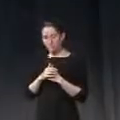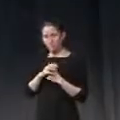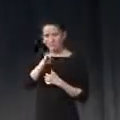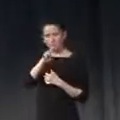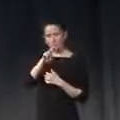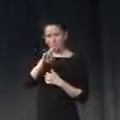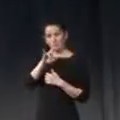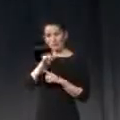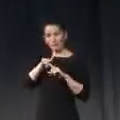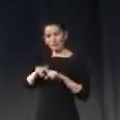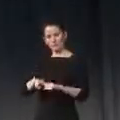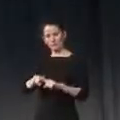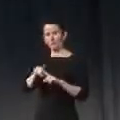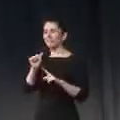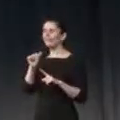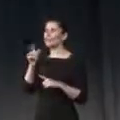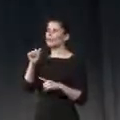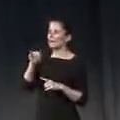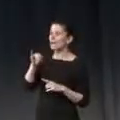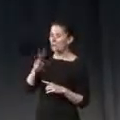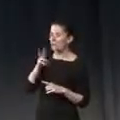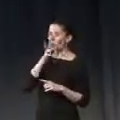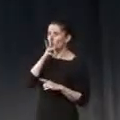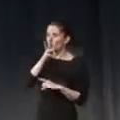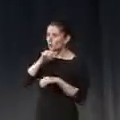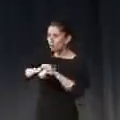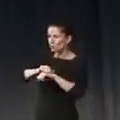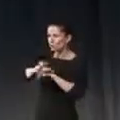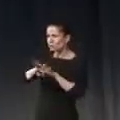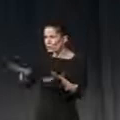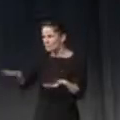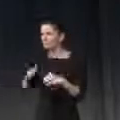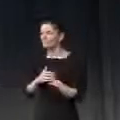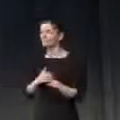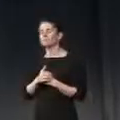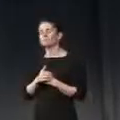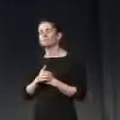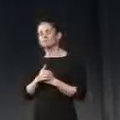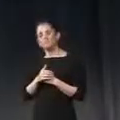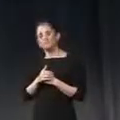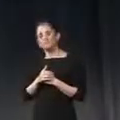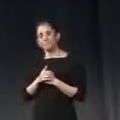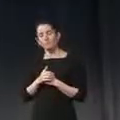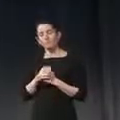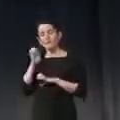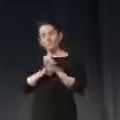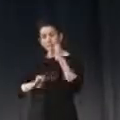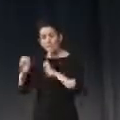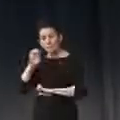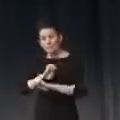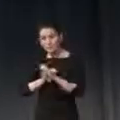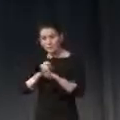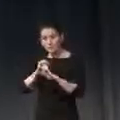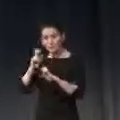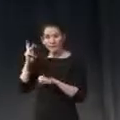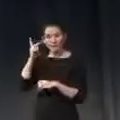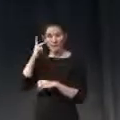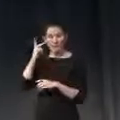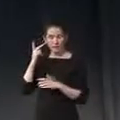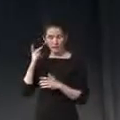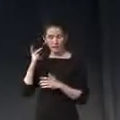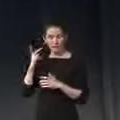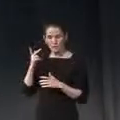solids, also came under scrutiny. Experimental or instrumental phonetics yielded tools for